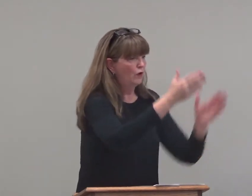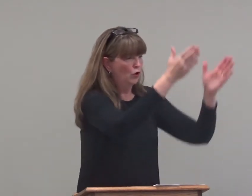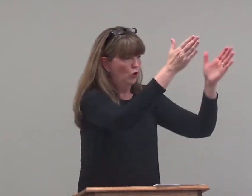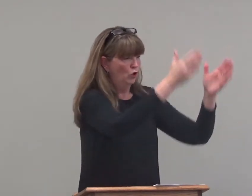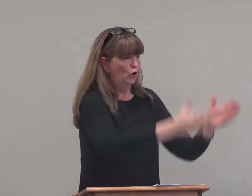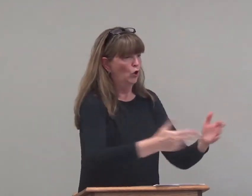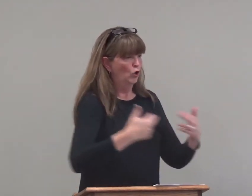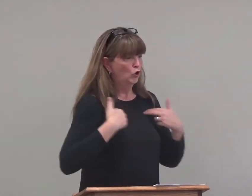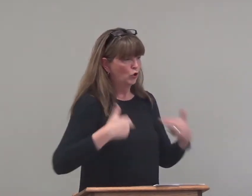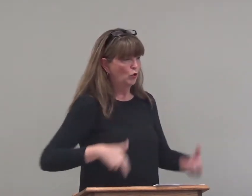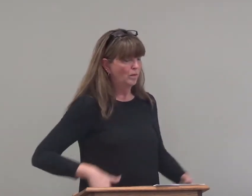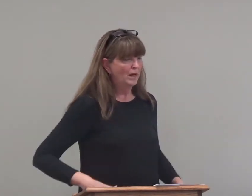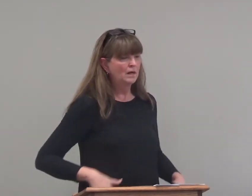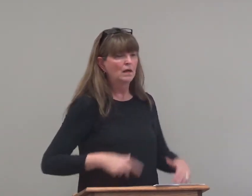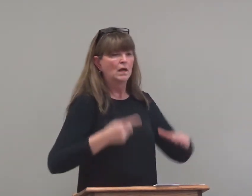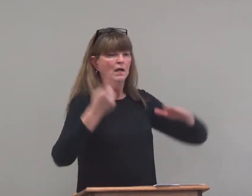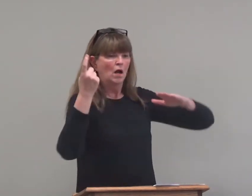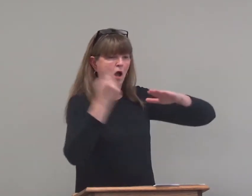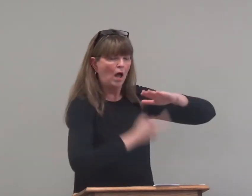we do for another human being.